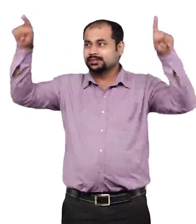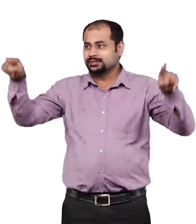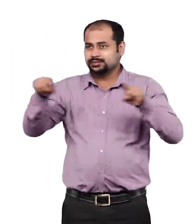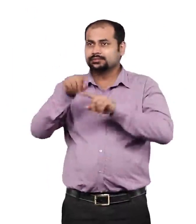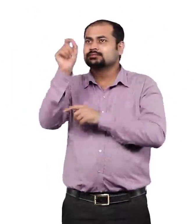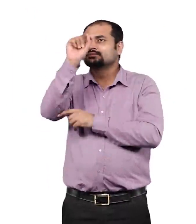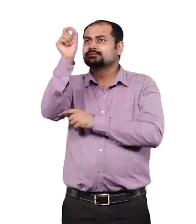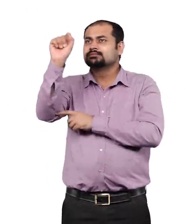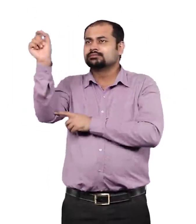is visible.